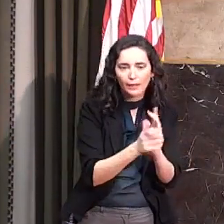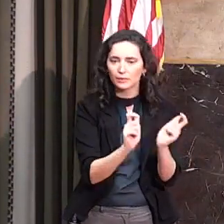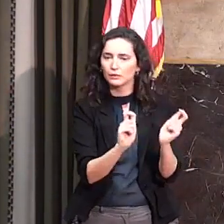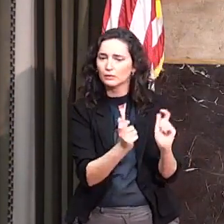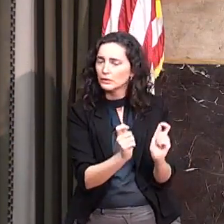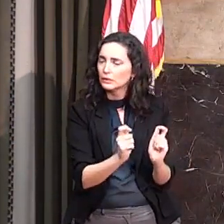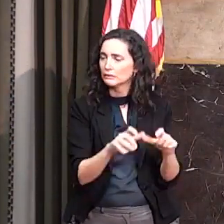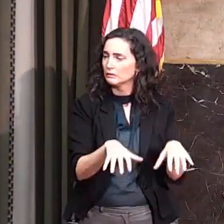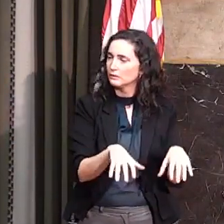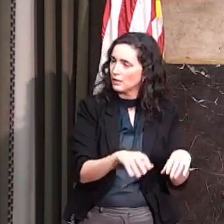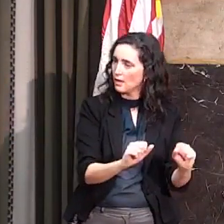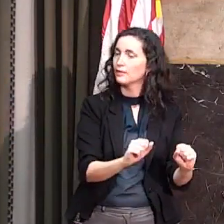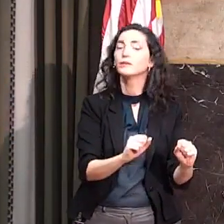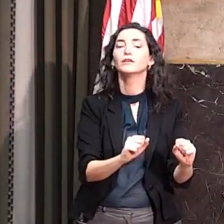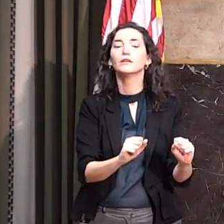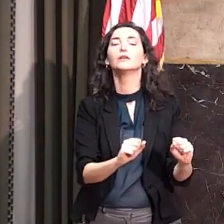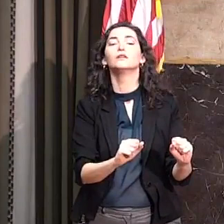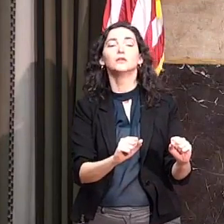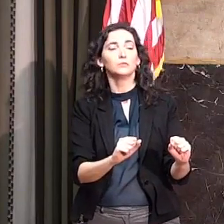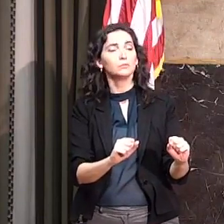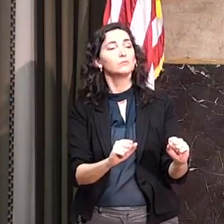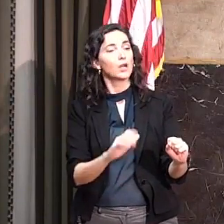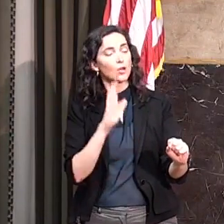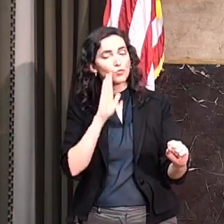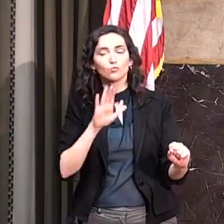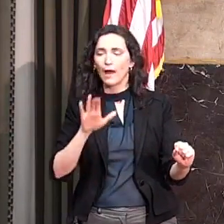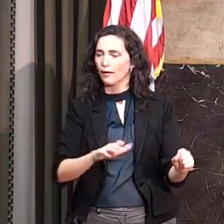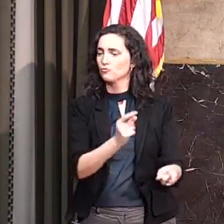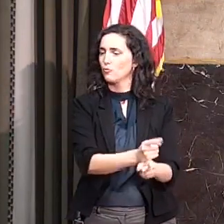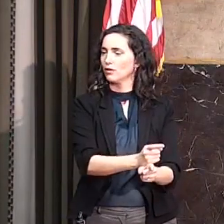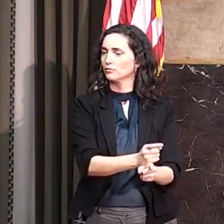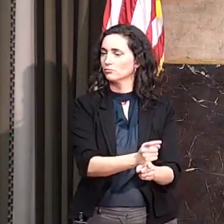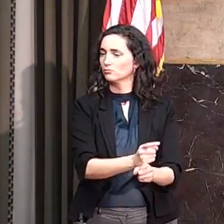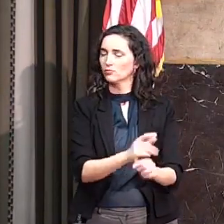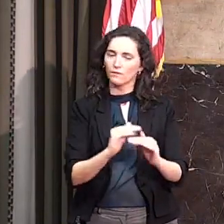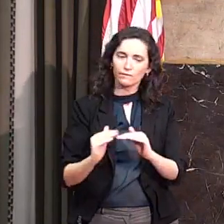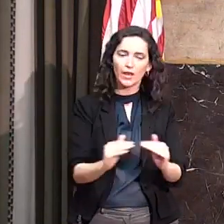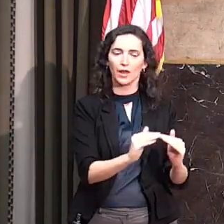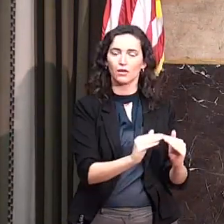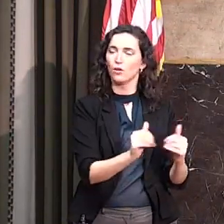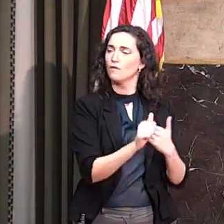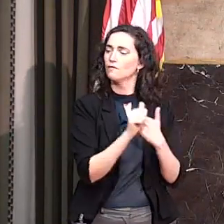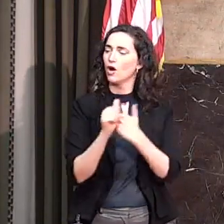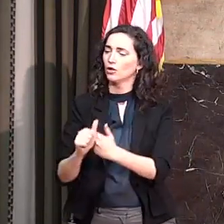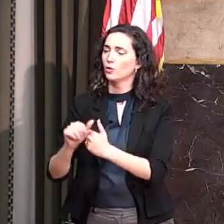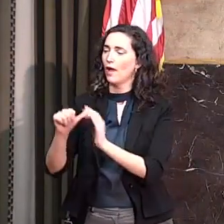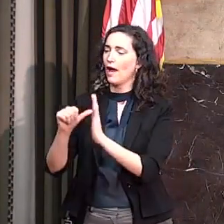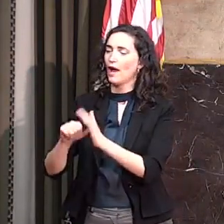and adopted that would do things that I think are right and fair and required by the Voting Rights Act.